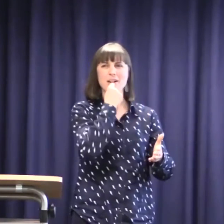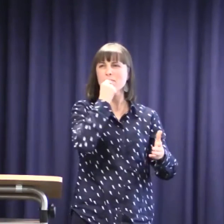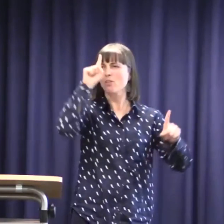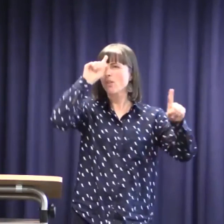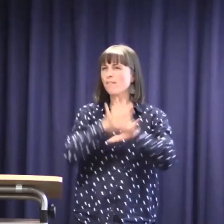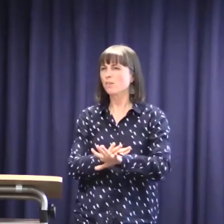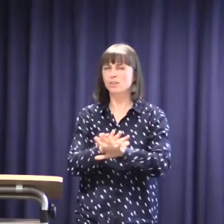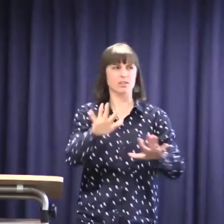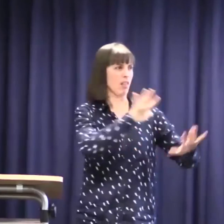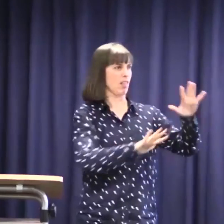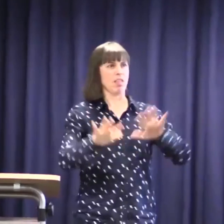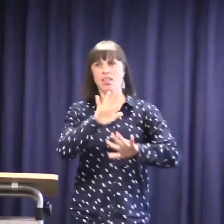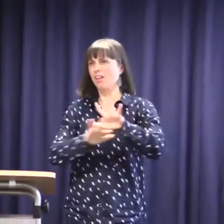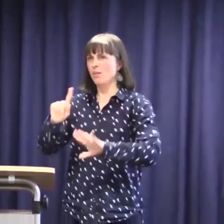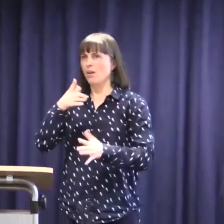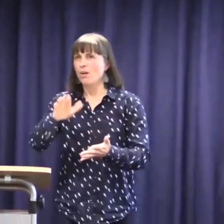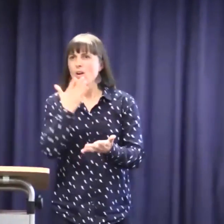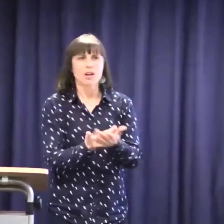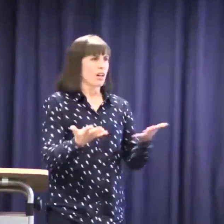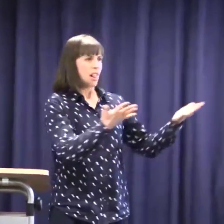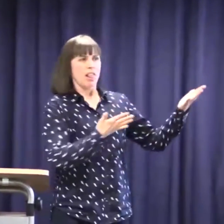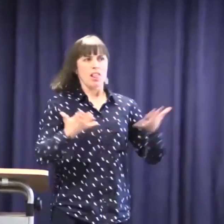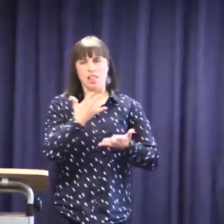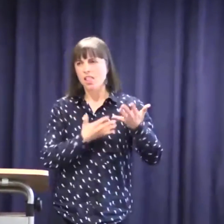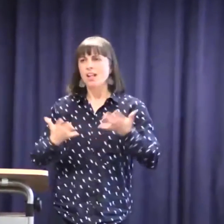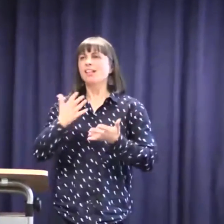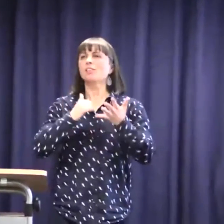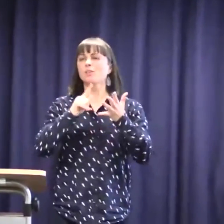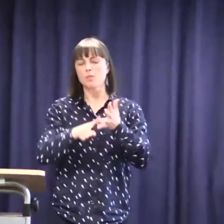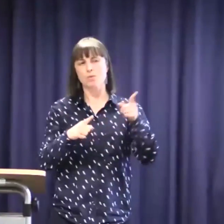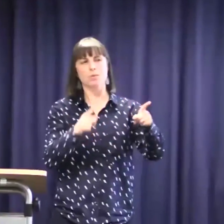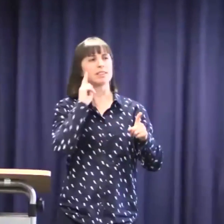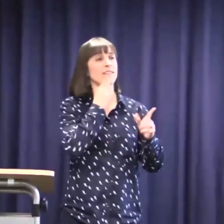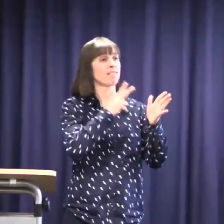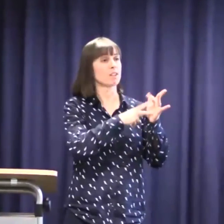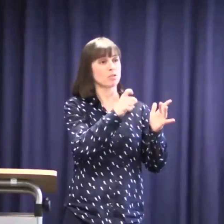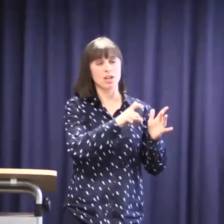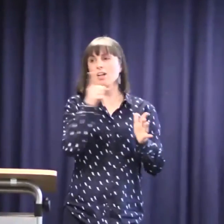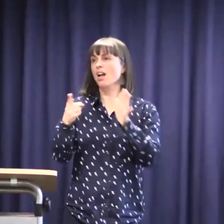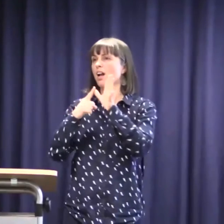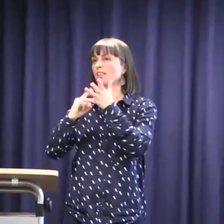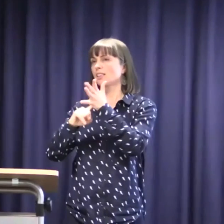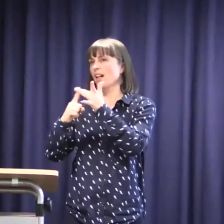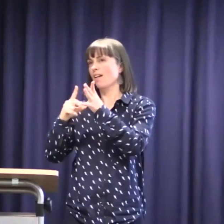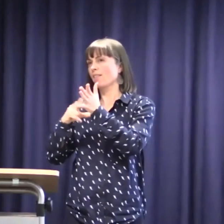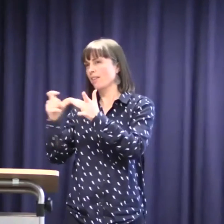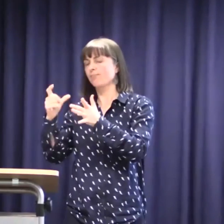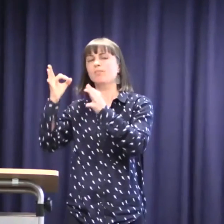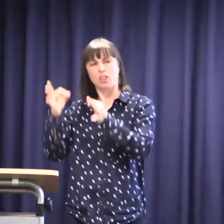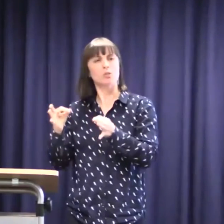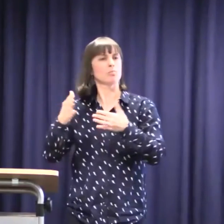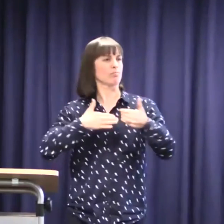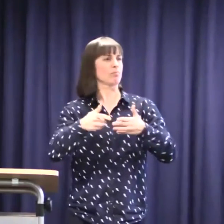deaf community. Now, changes happen, and they can be quite a confusing time and quite complex, so Deaf Victoria